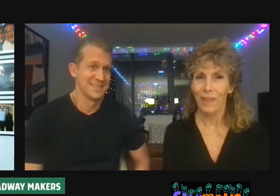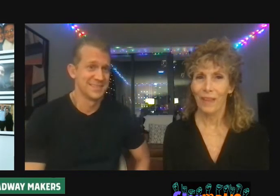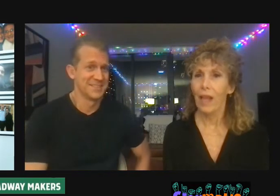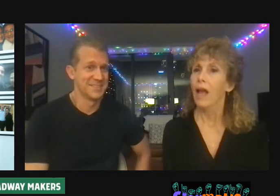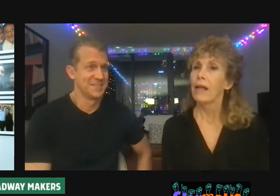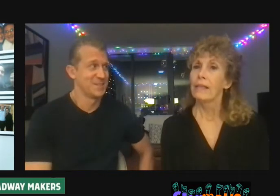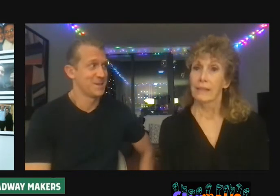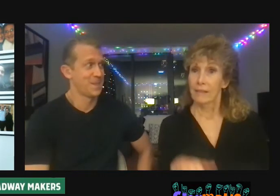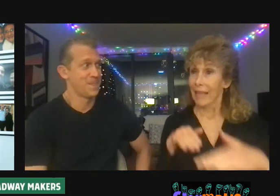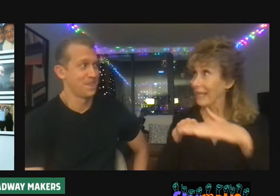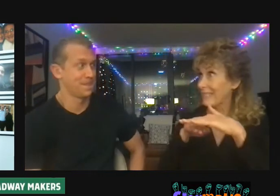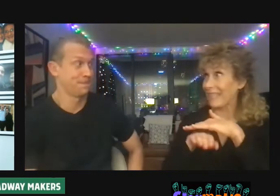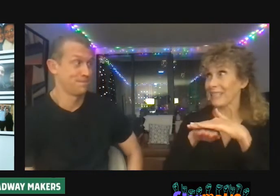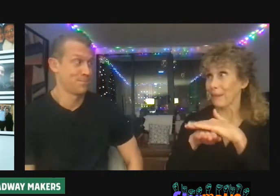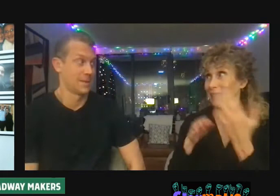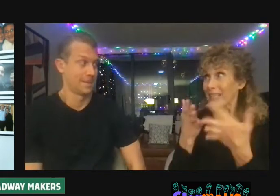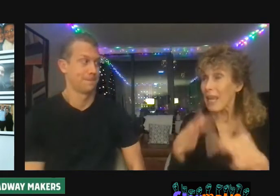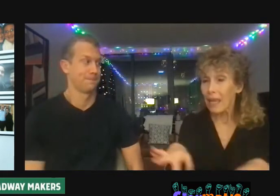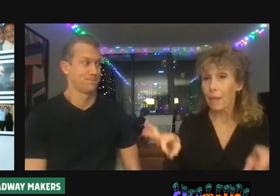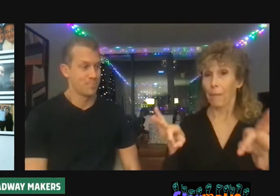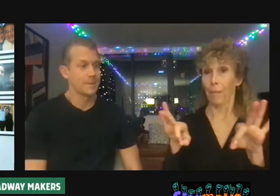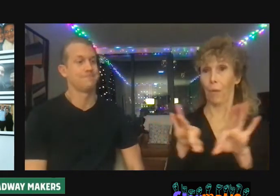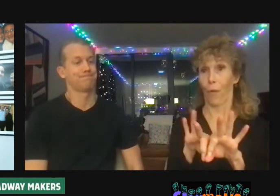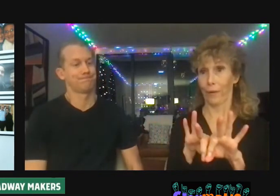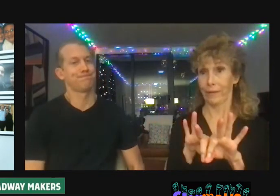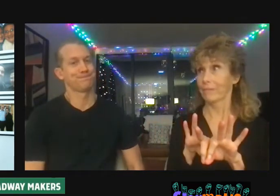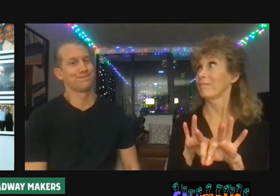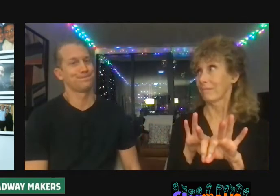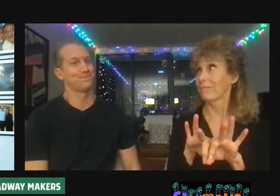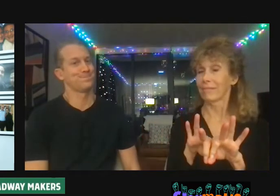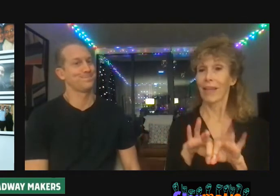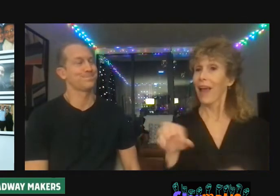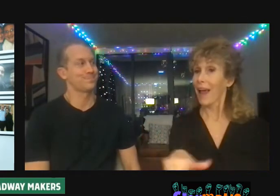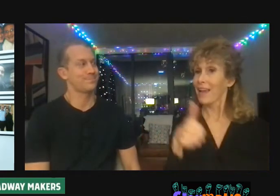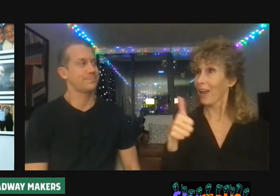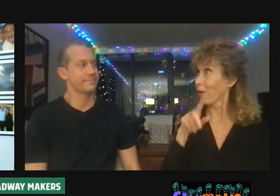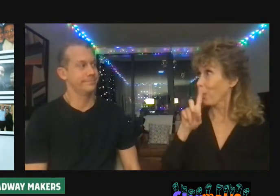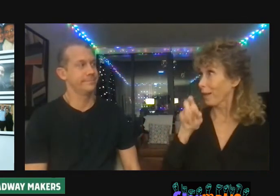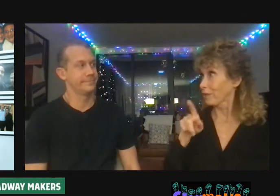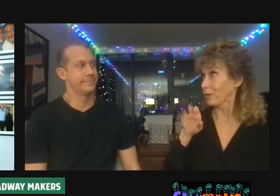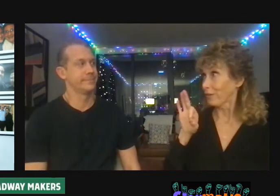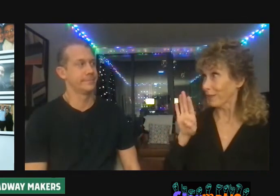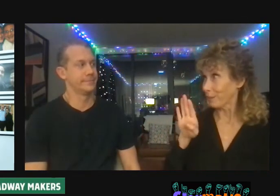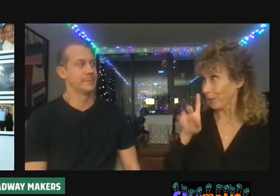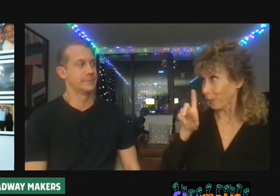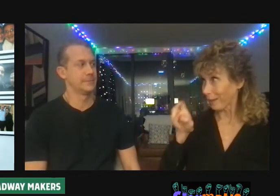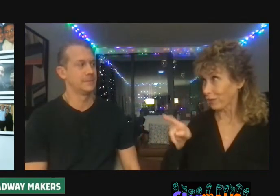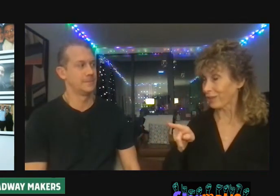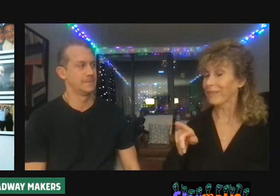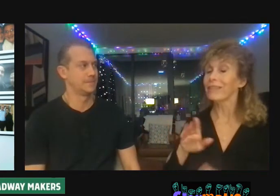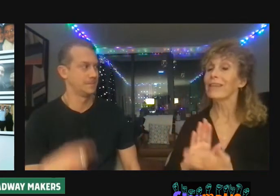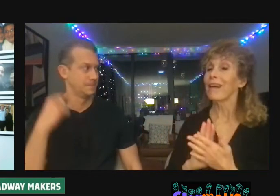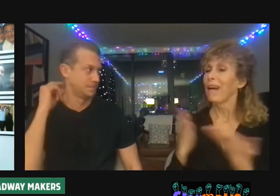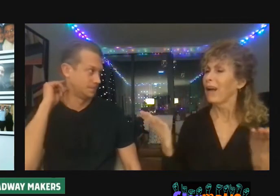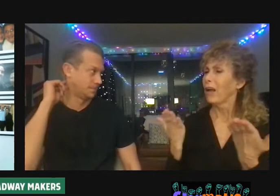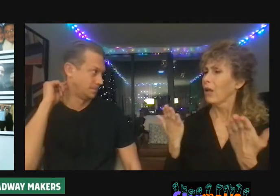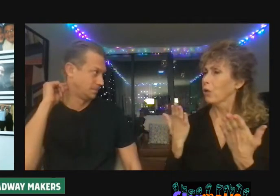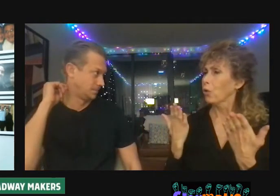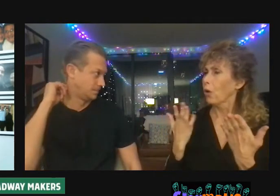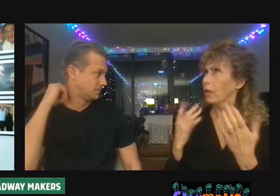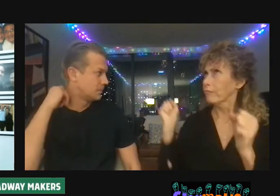Accessibility is so important. We have another question from Facebook. What is your dream role, musical